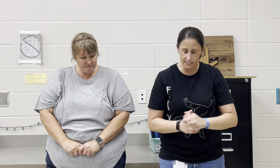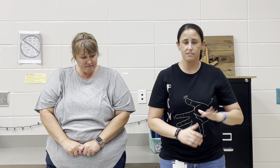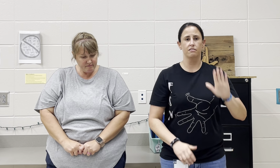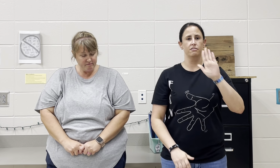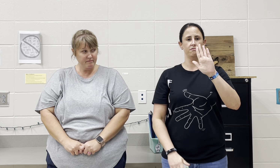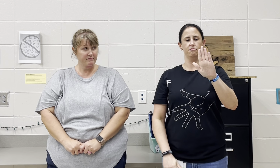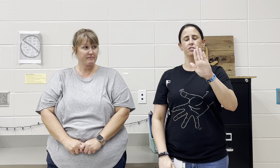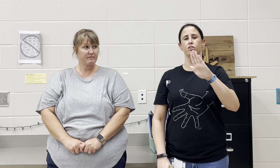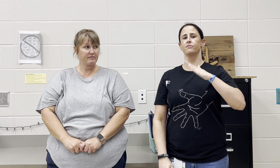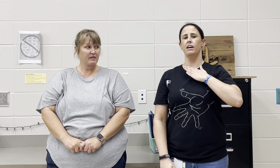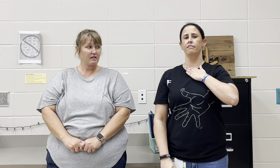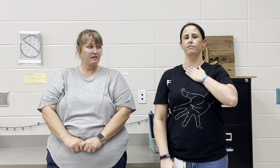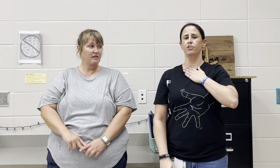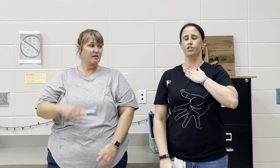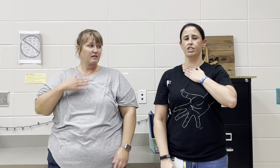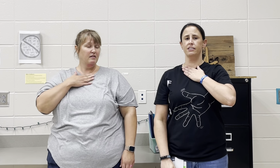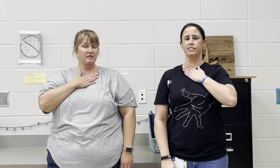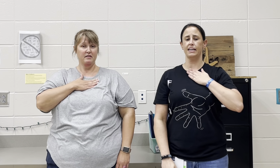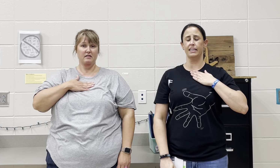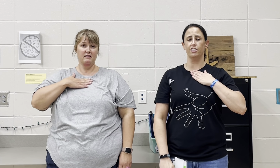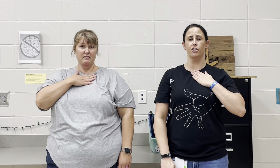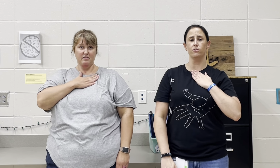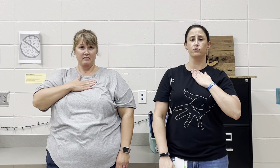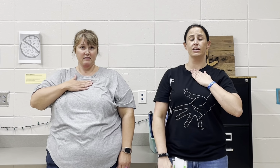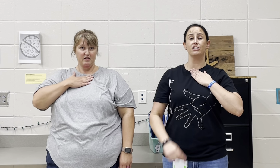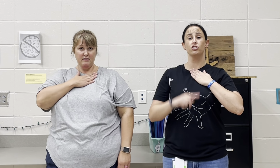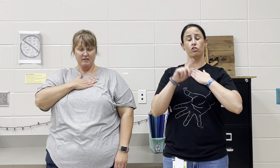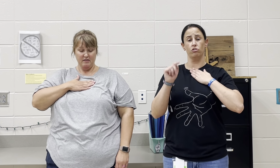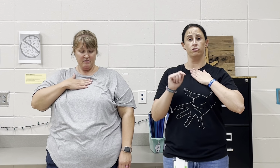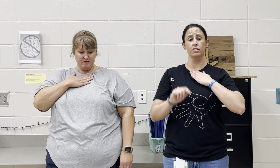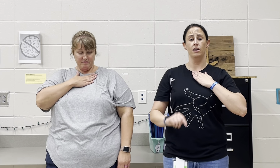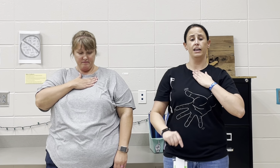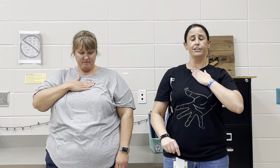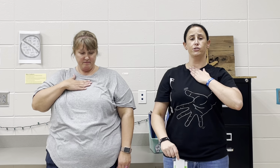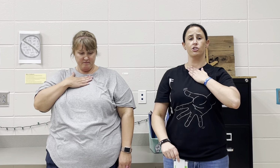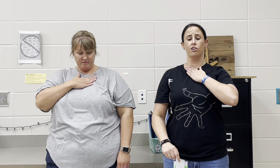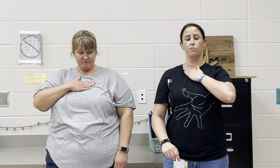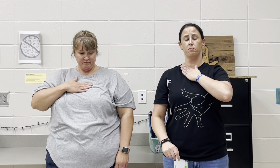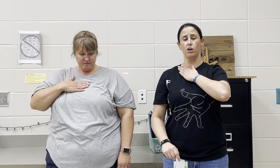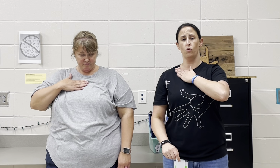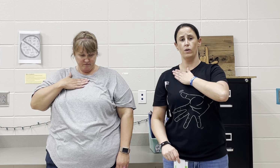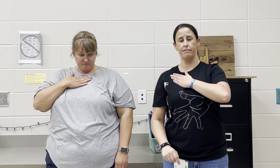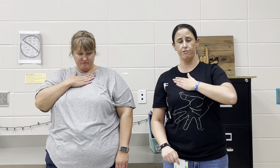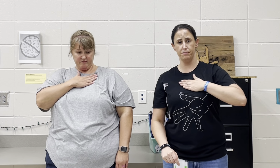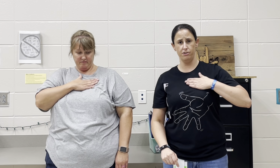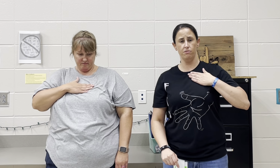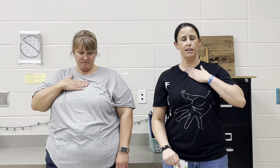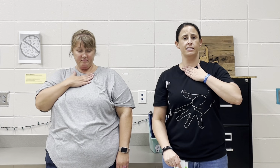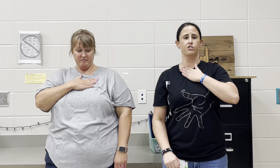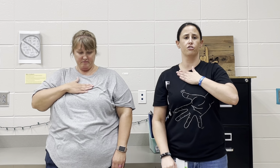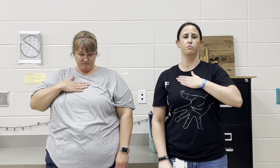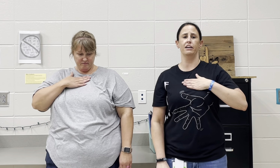Please. Close 5 on your chest, and it circles, and you start away from you and circle back